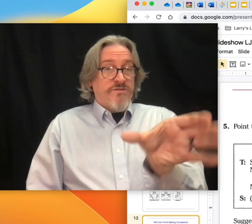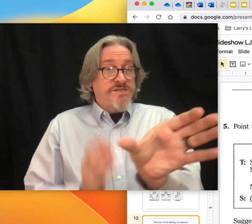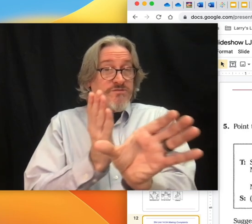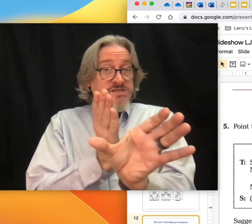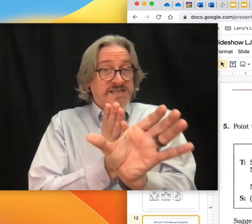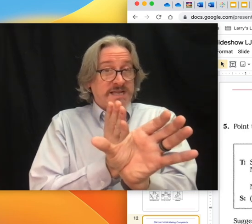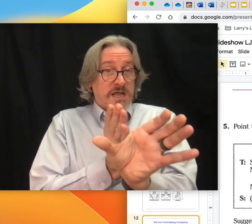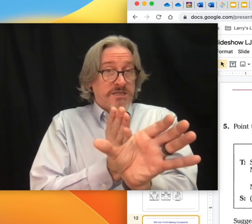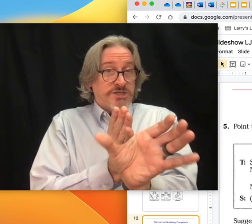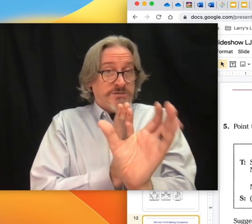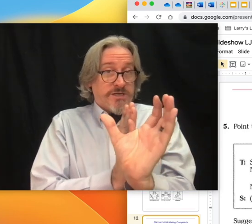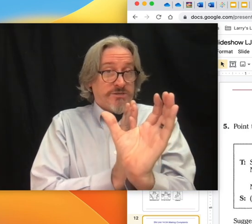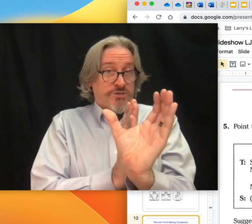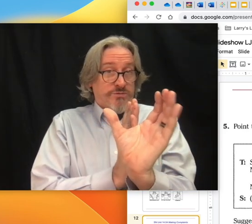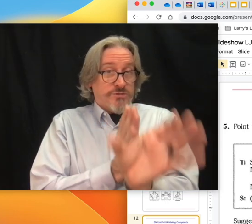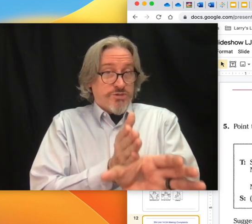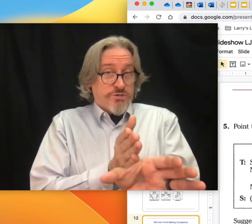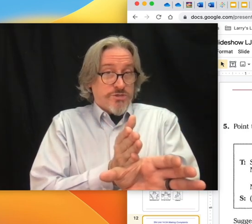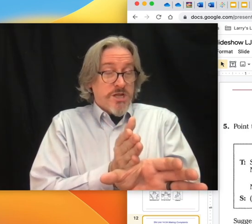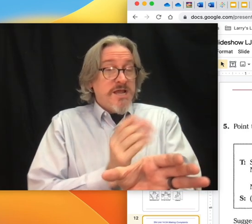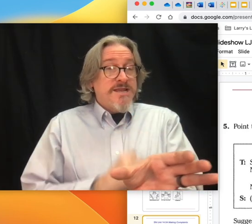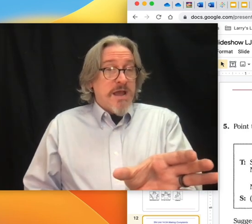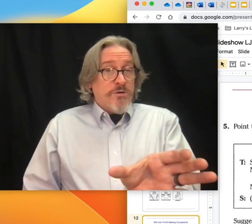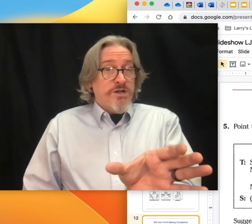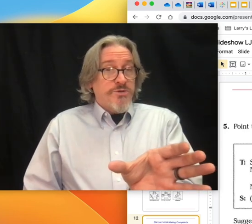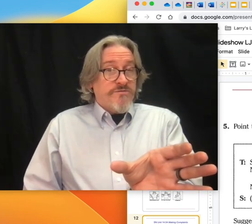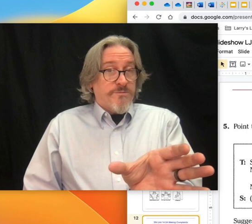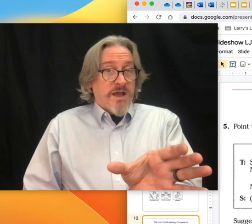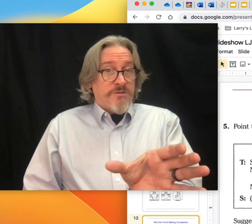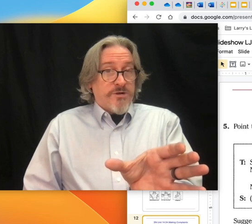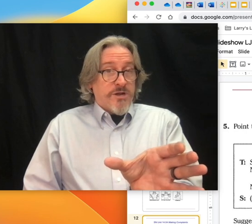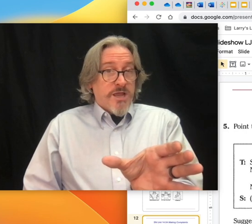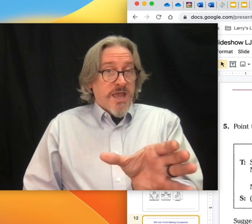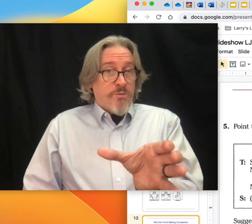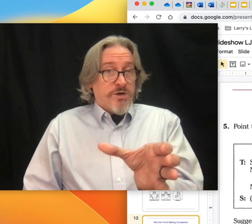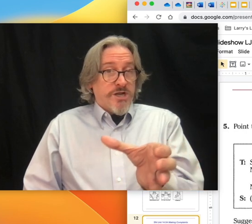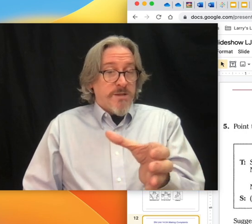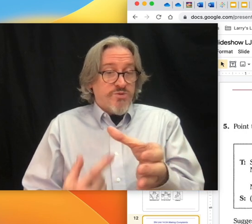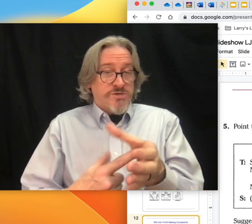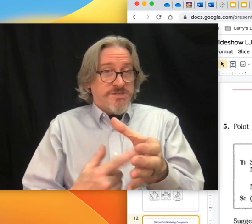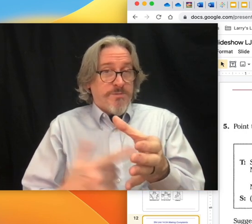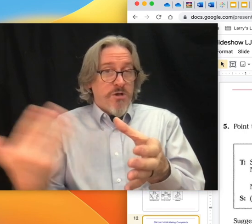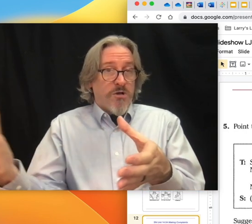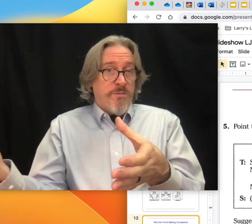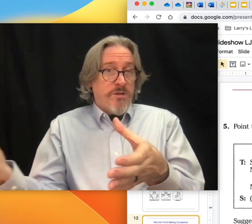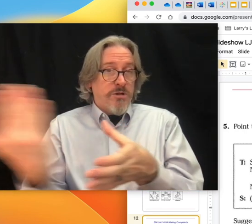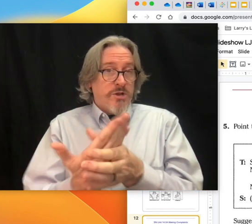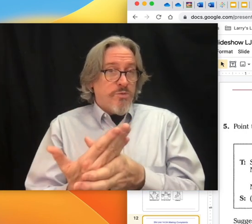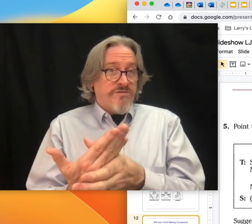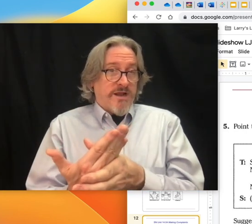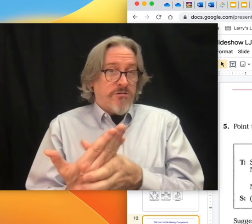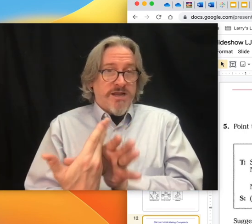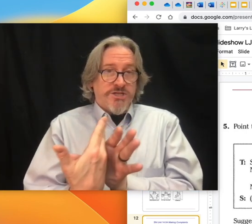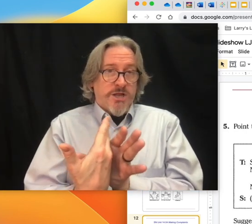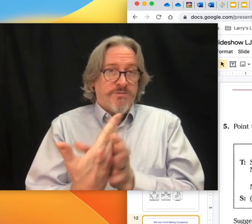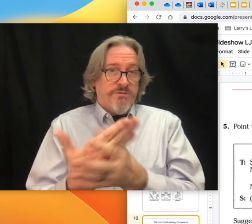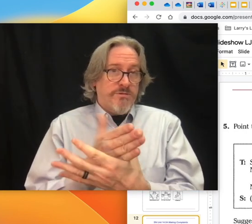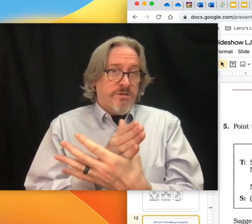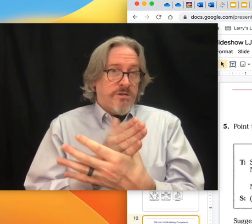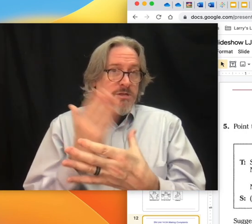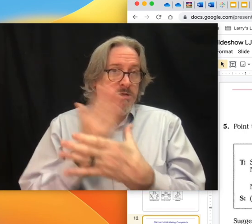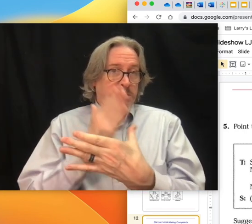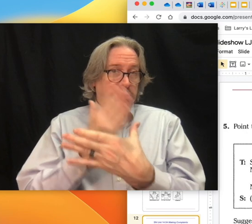and we've used it for psychology, right? Chunk. Now we're going to do it for bother, and we're going to come towards the palm with that karate